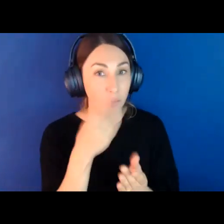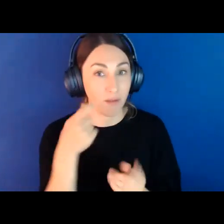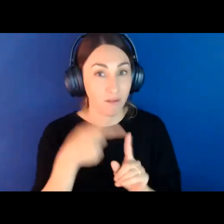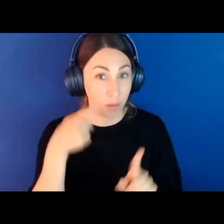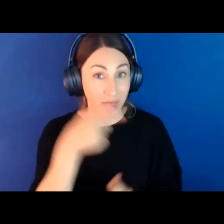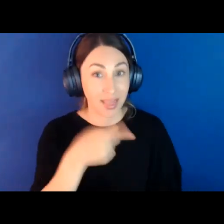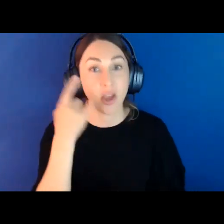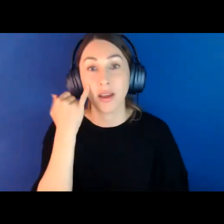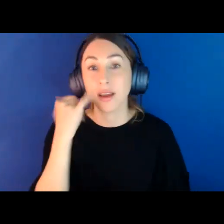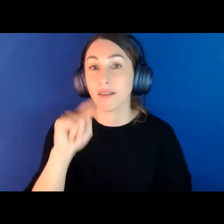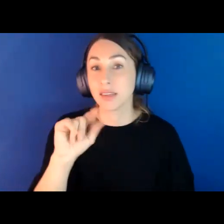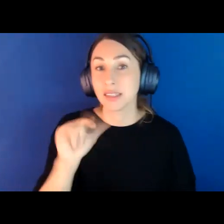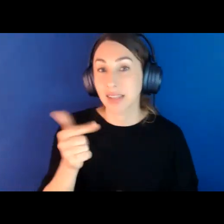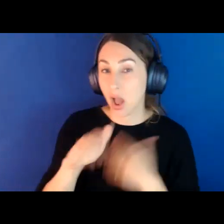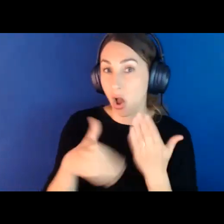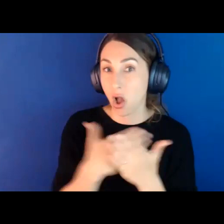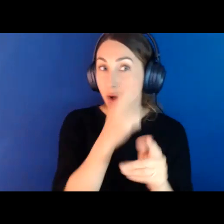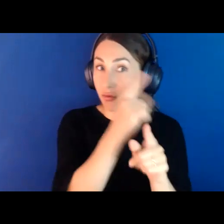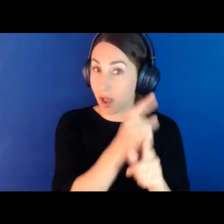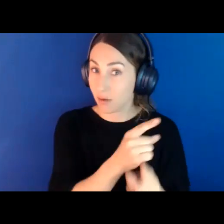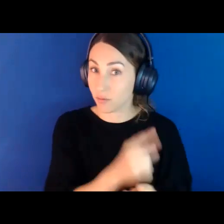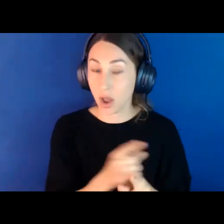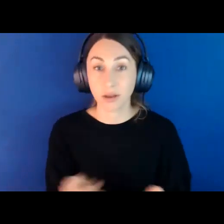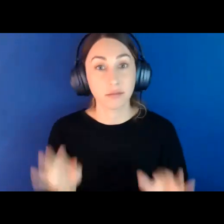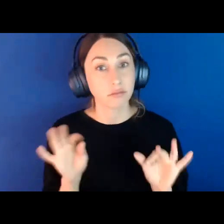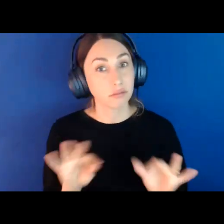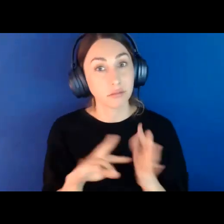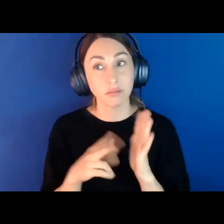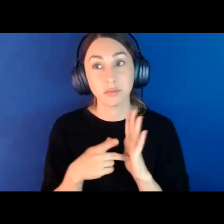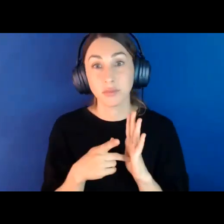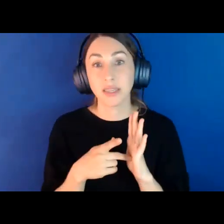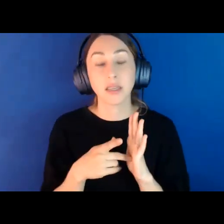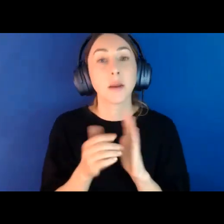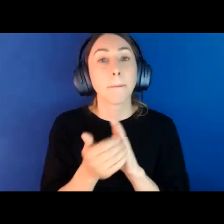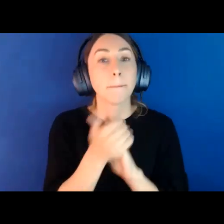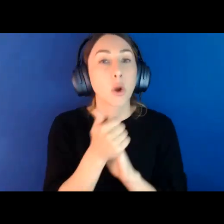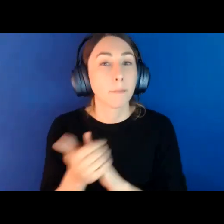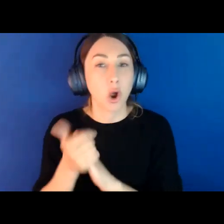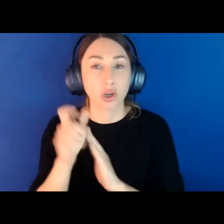tags are made correctly, then you should have no problems with your bookmarks.